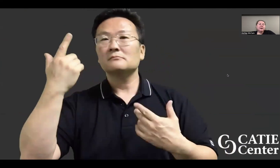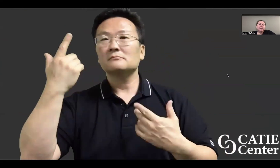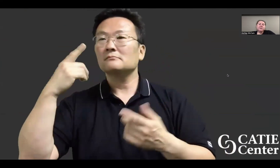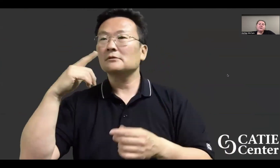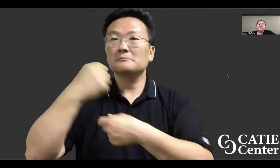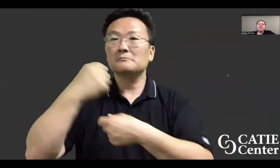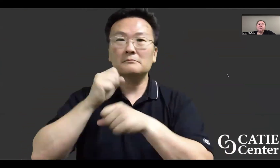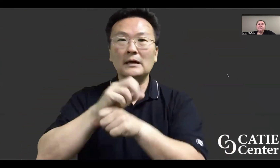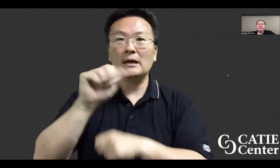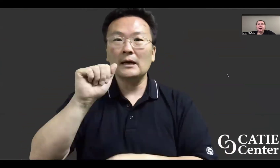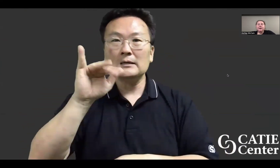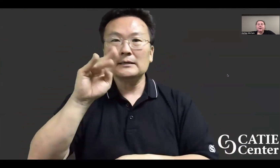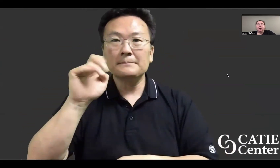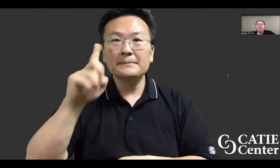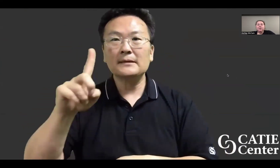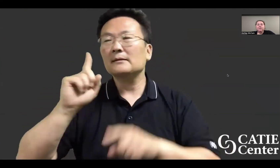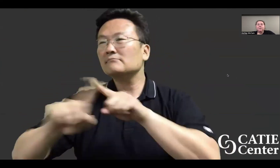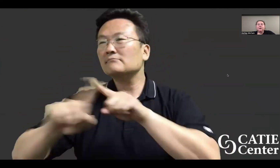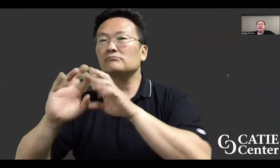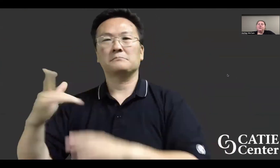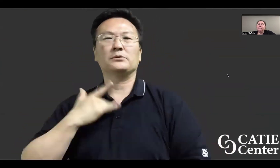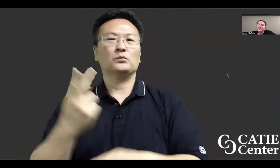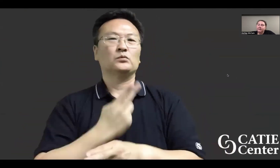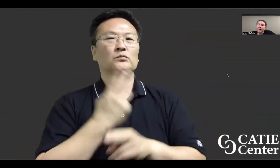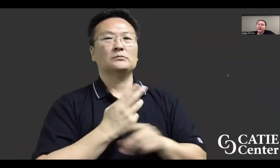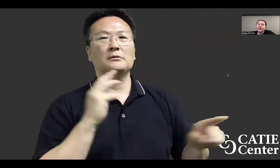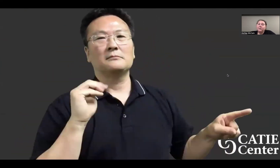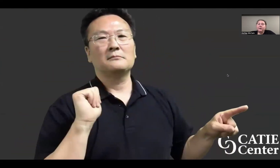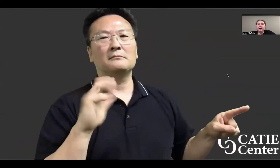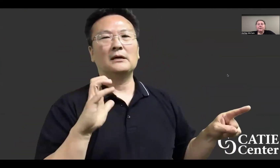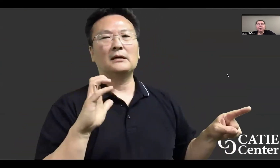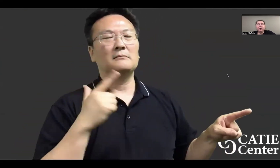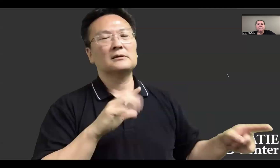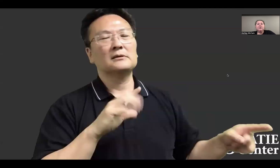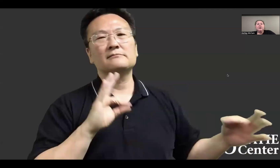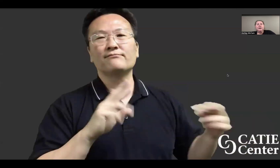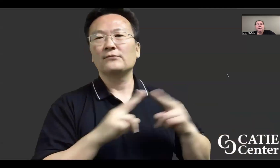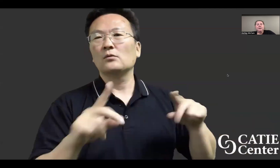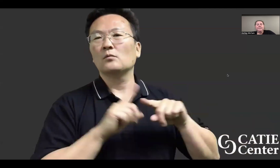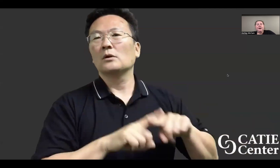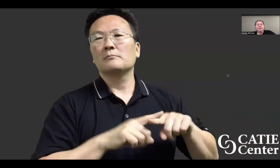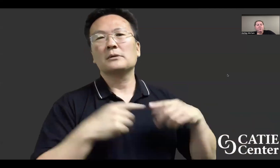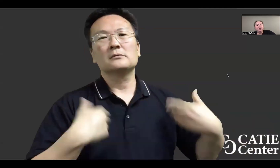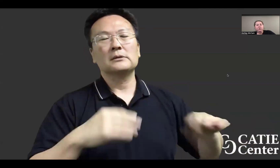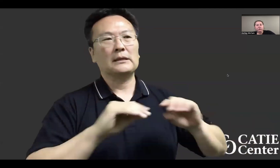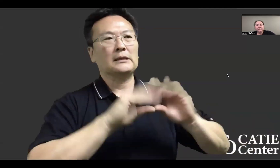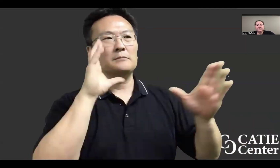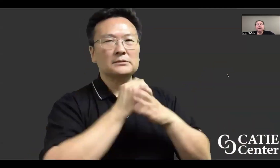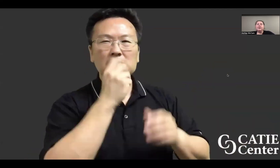If you are looking into buying a computer for like graphic design or animation, I would strongly